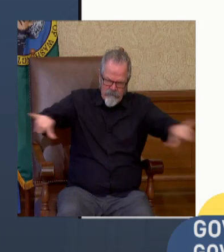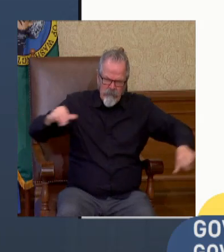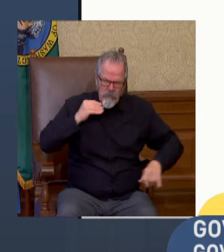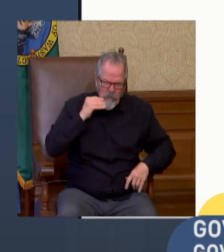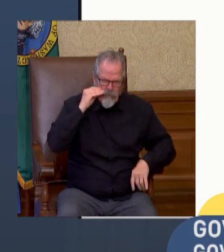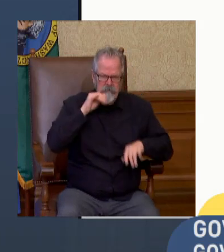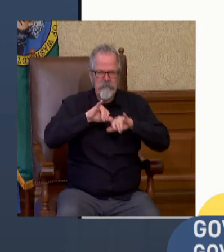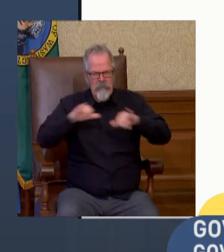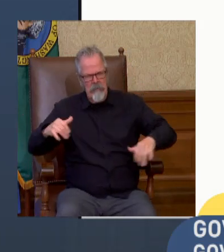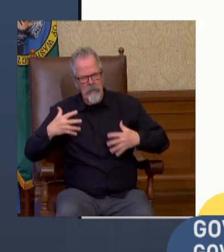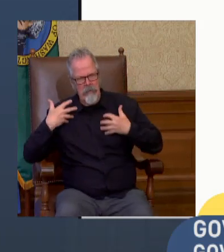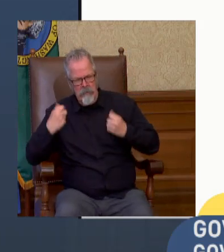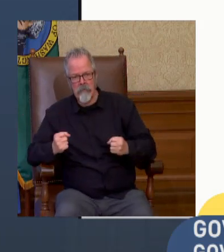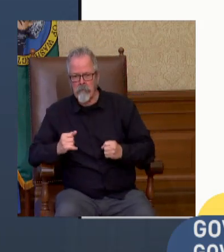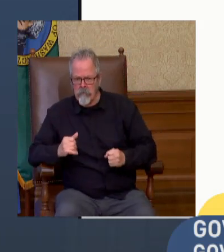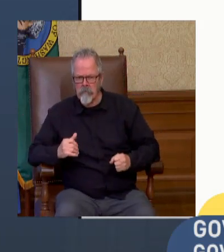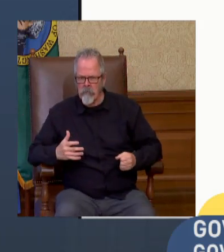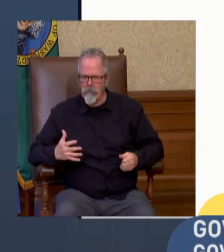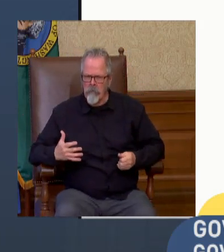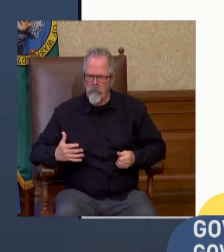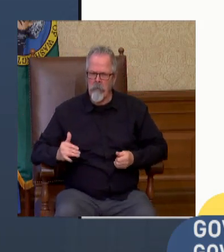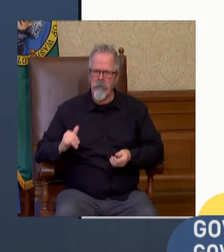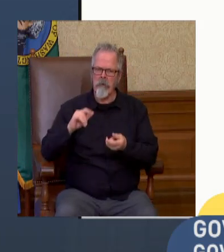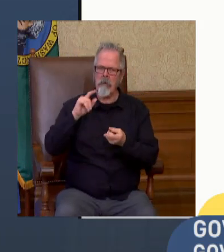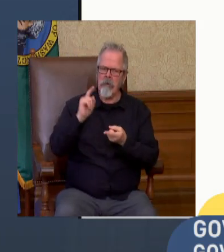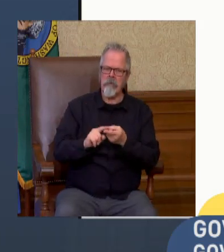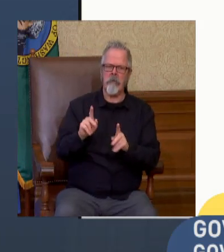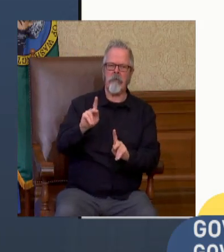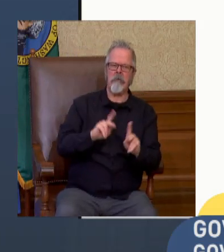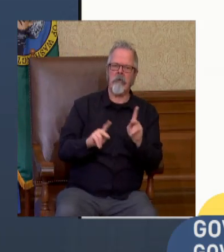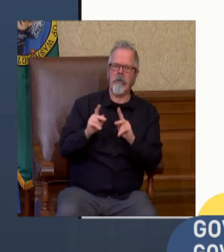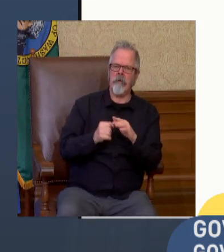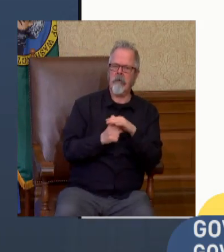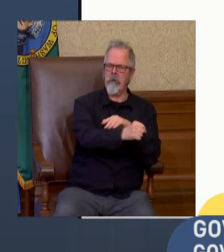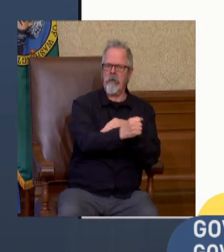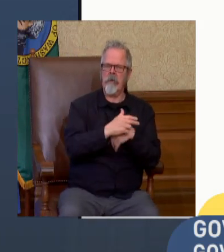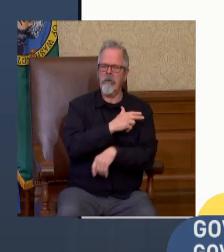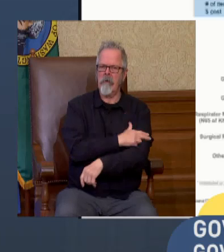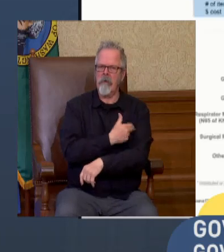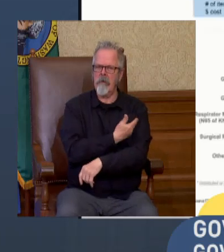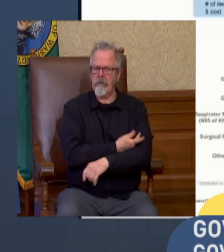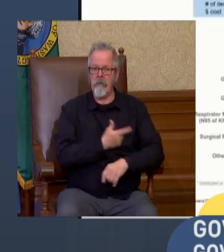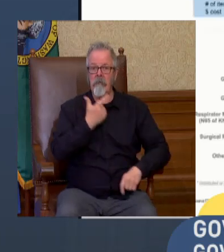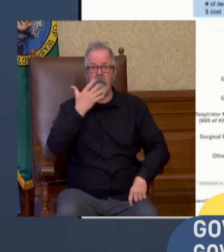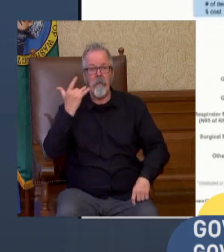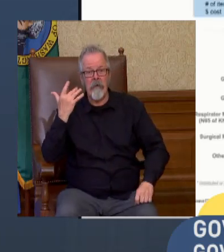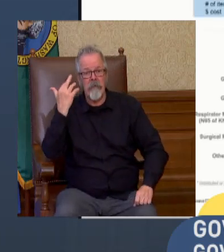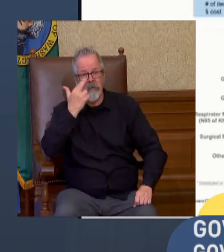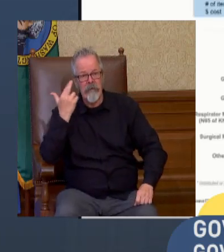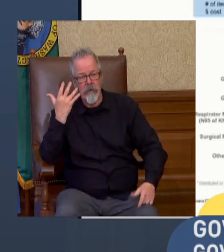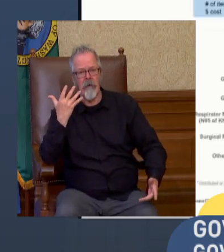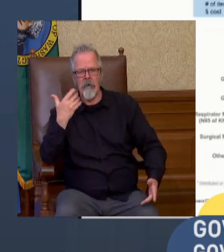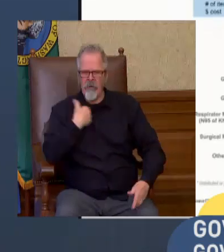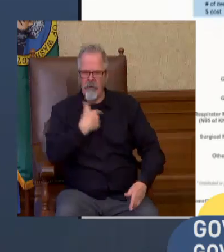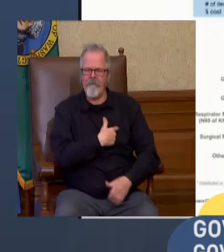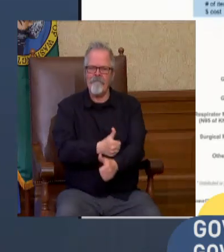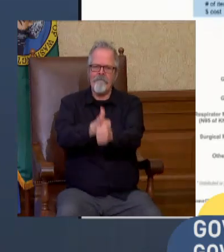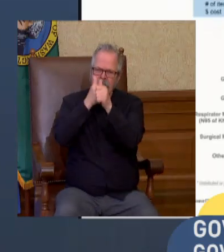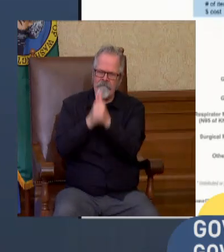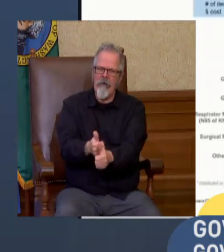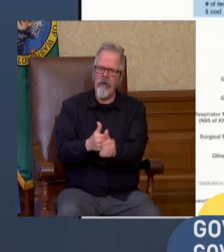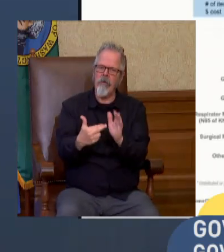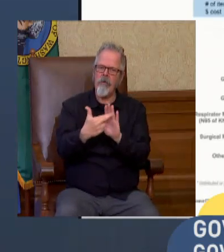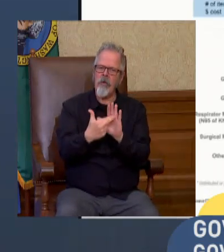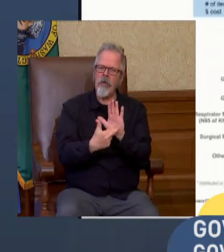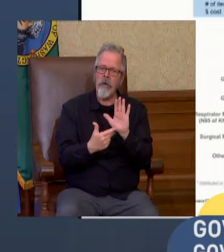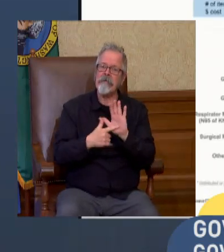this virus. And I want to thank everybody in that regard. And if you'll forgive me for a moment, I'm going